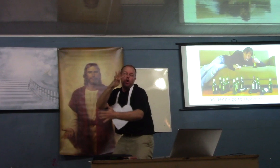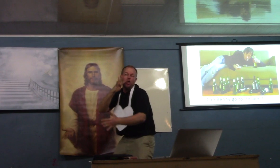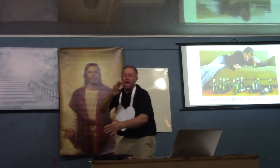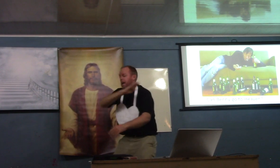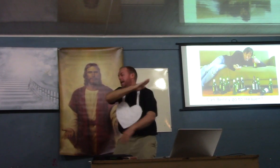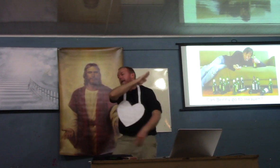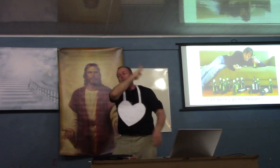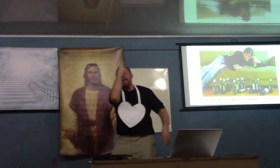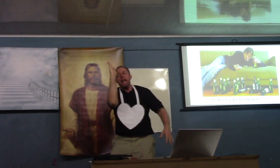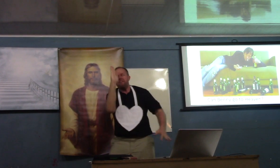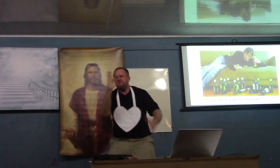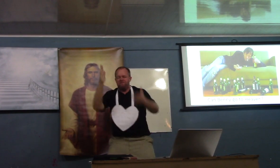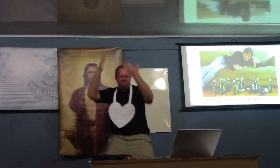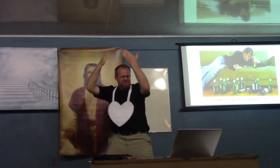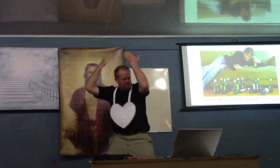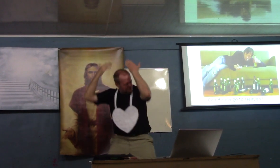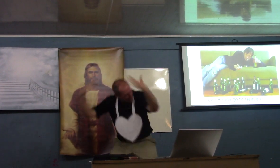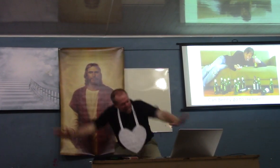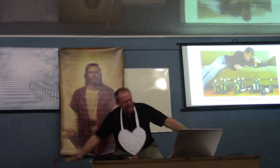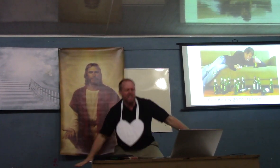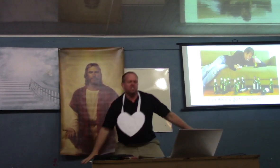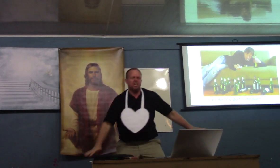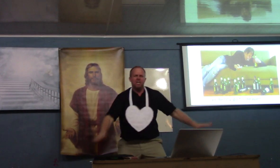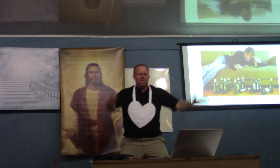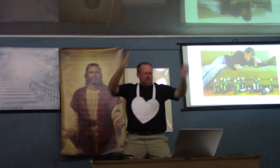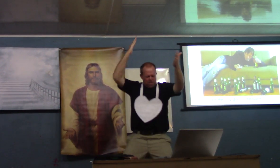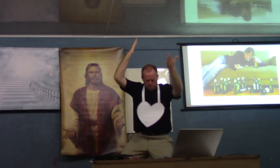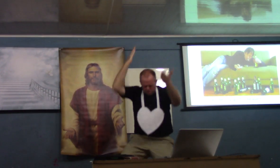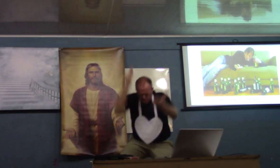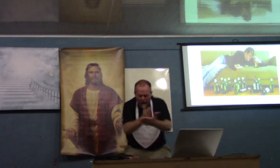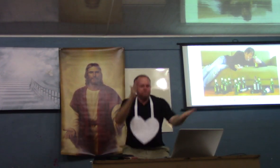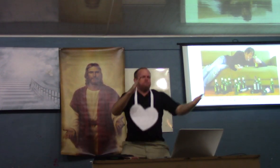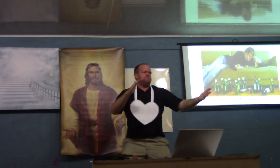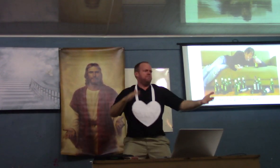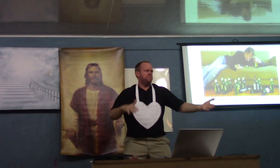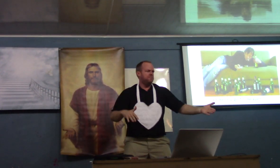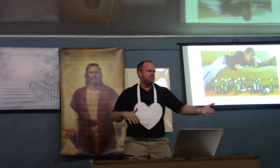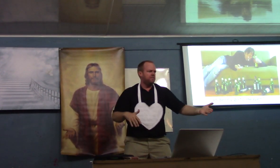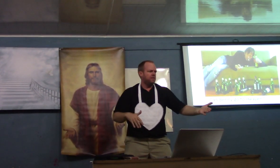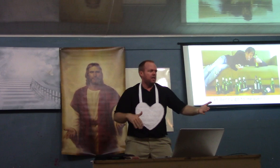everything down. To never, never again lust.